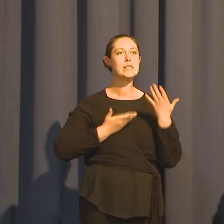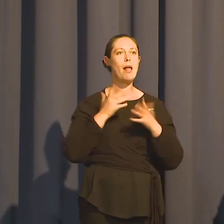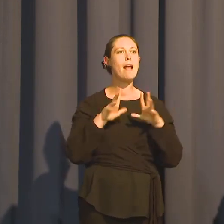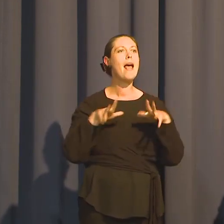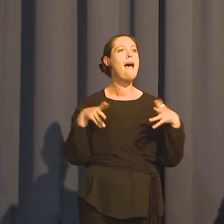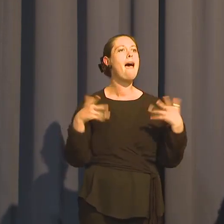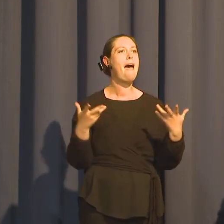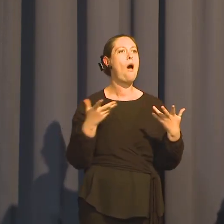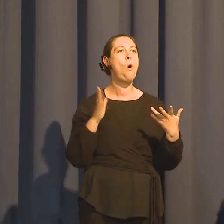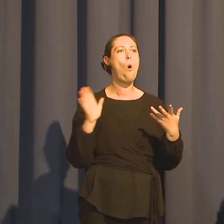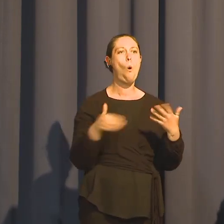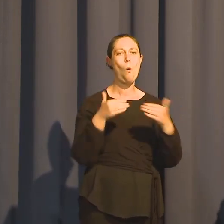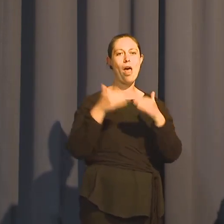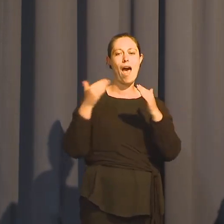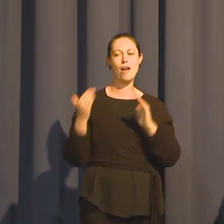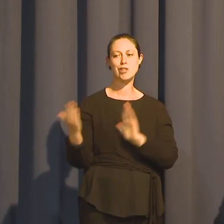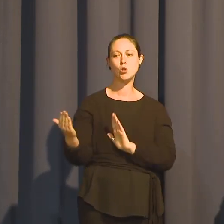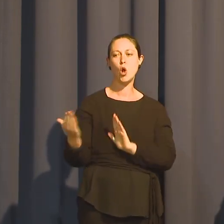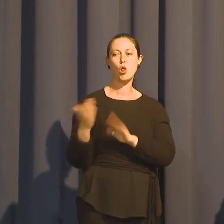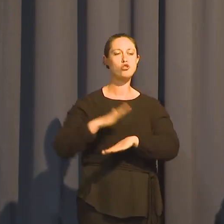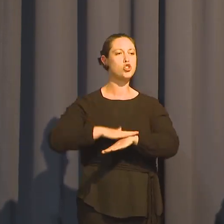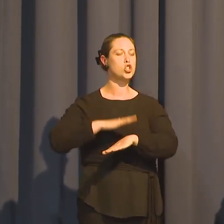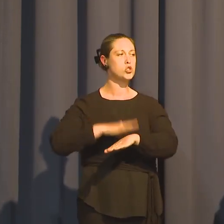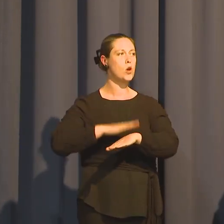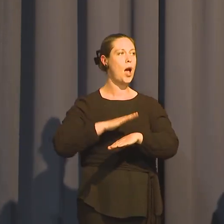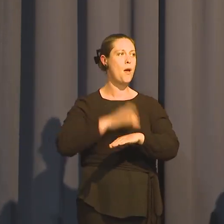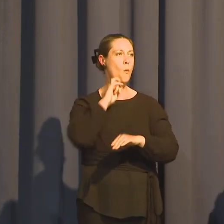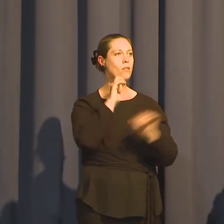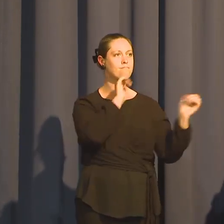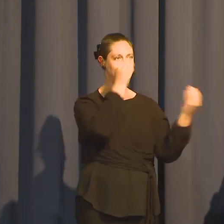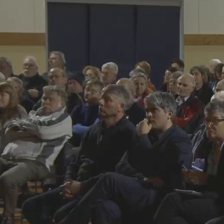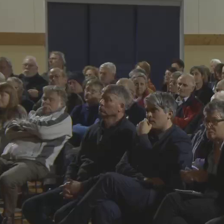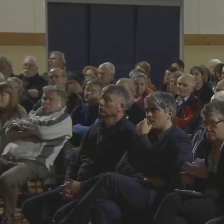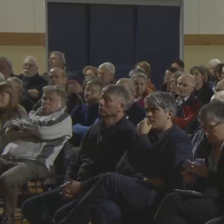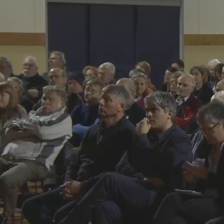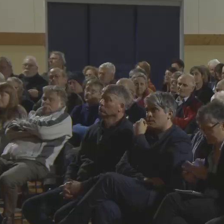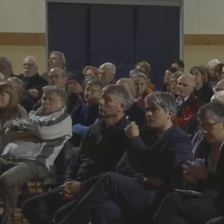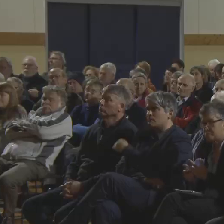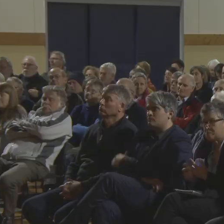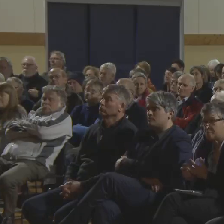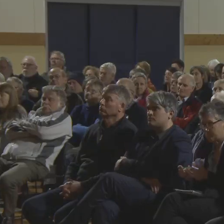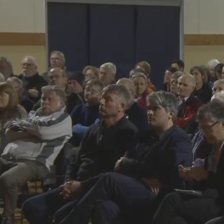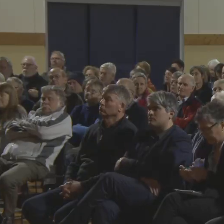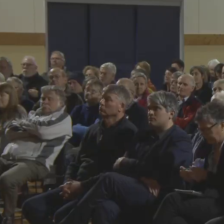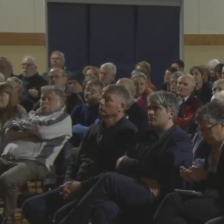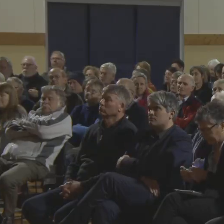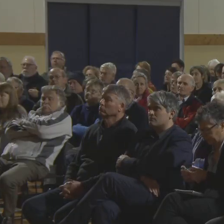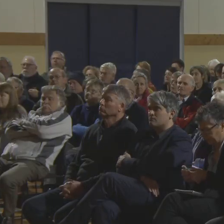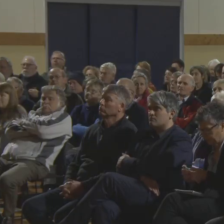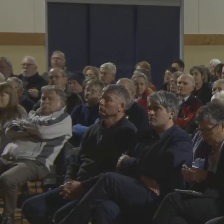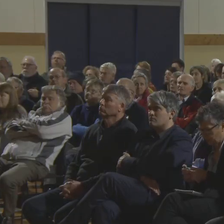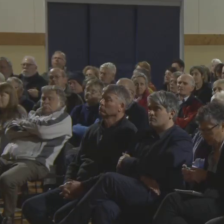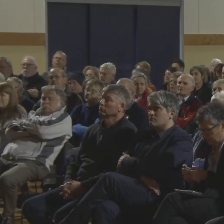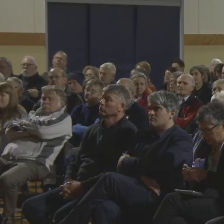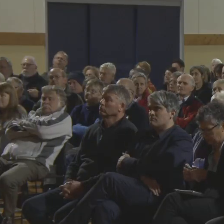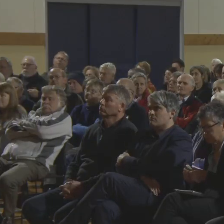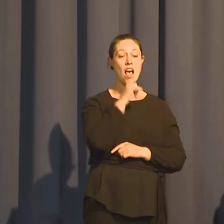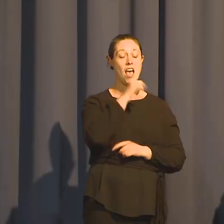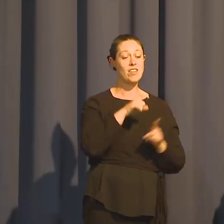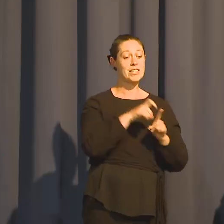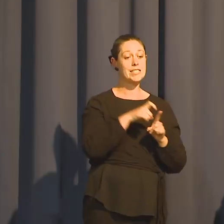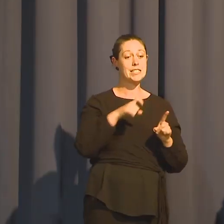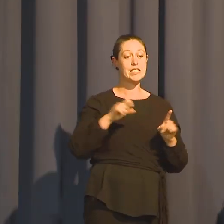all households closer to the time when it's going to happen. We were also asked by a gentleman if the DCC